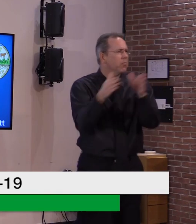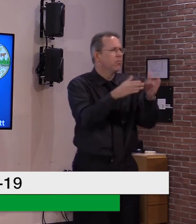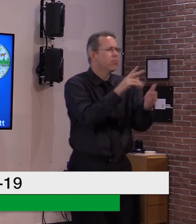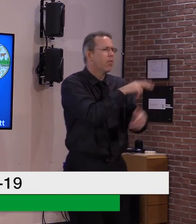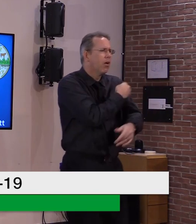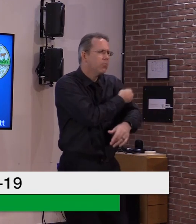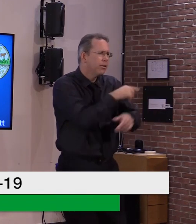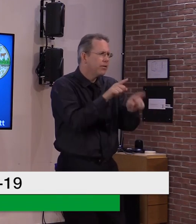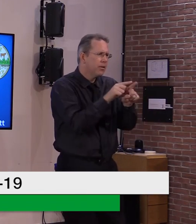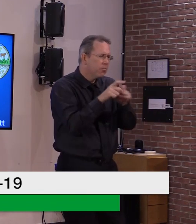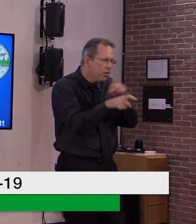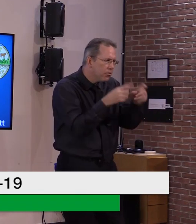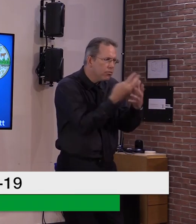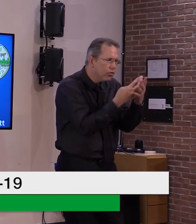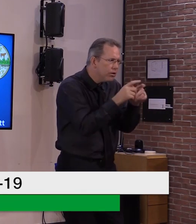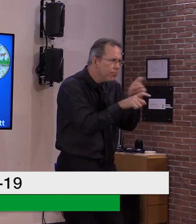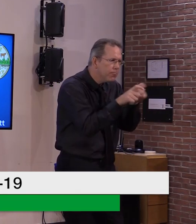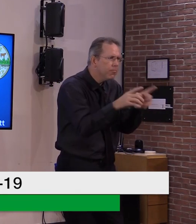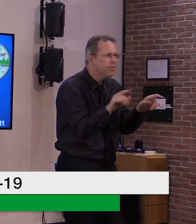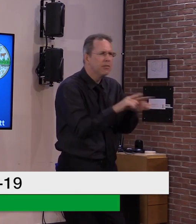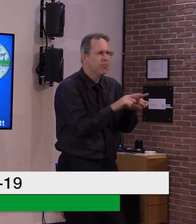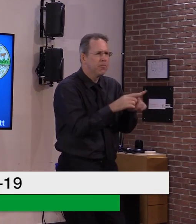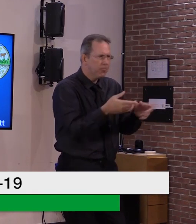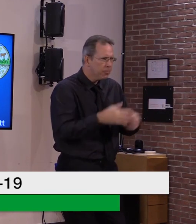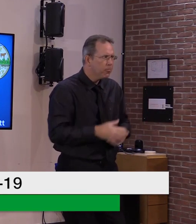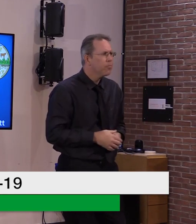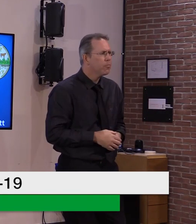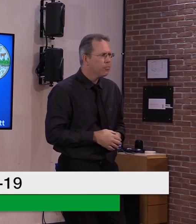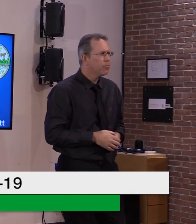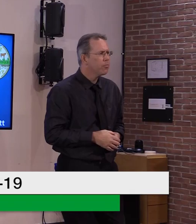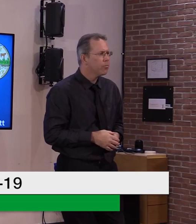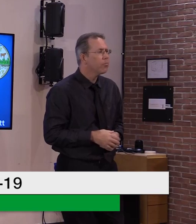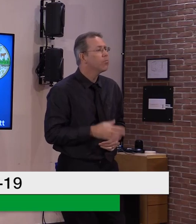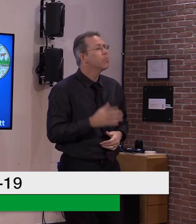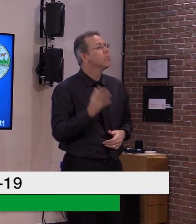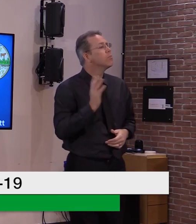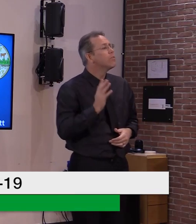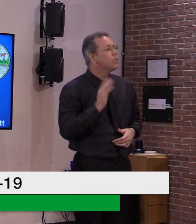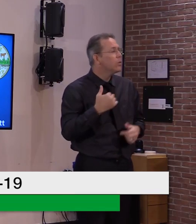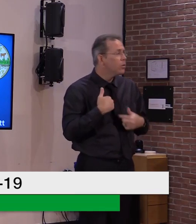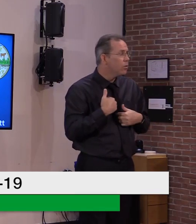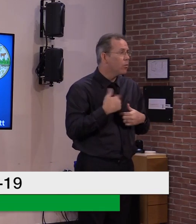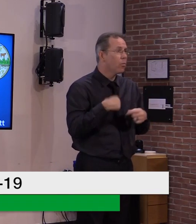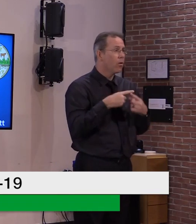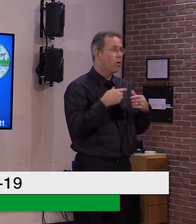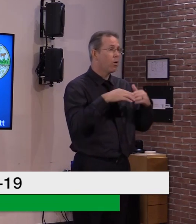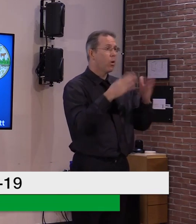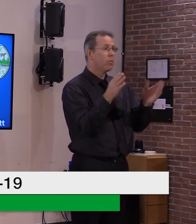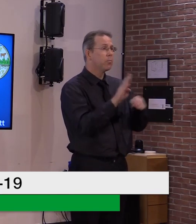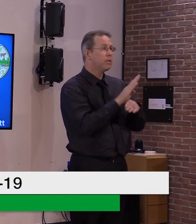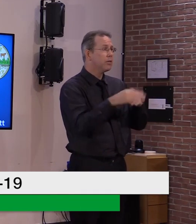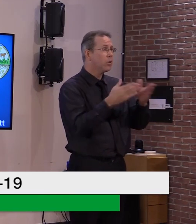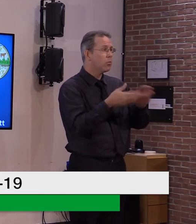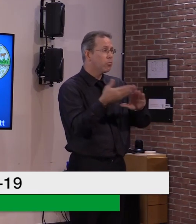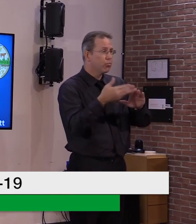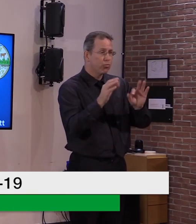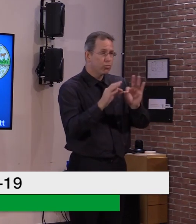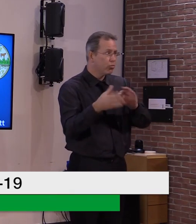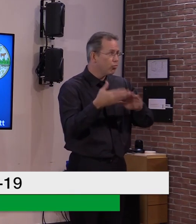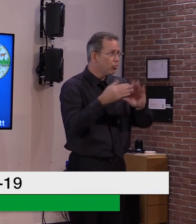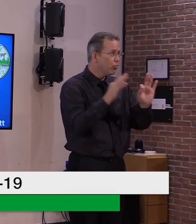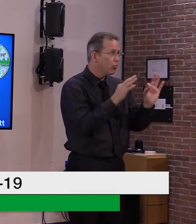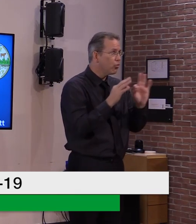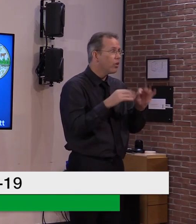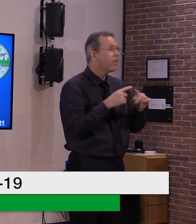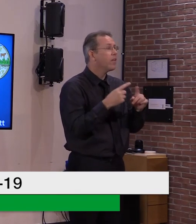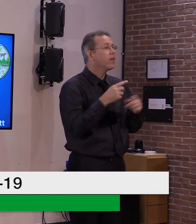during the whole time we were reopening one sector at a time so there is there is a plan that both that medical center and all the